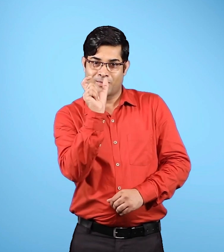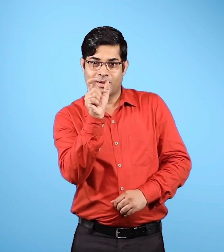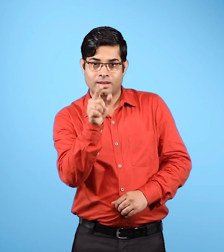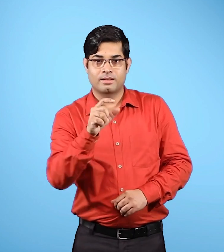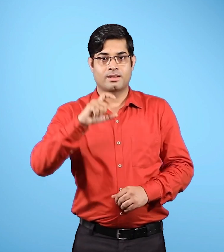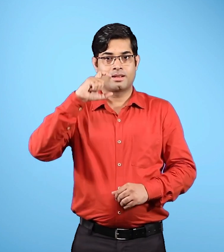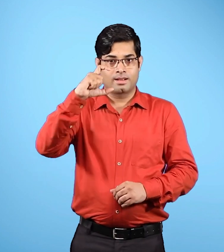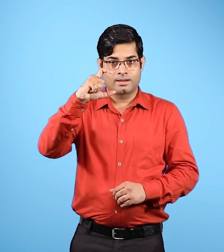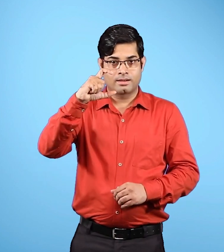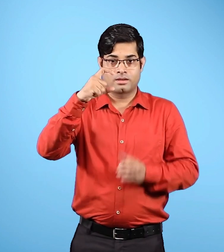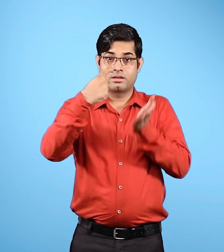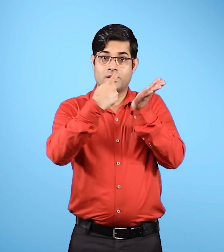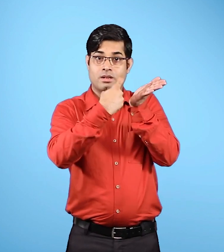craftspersons on page 1.